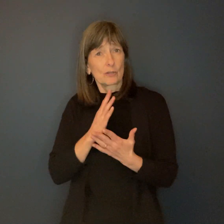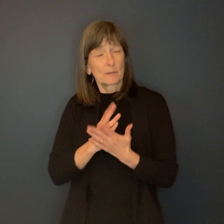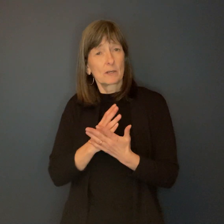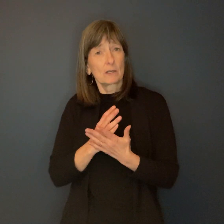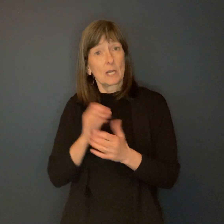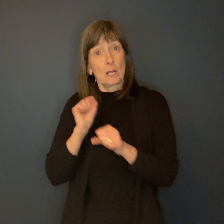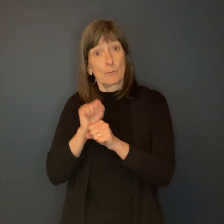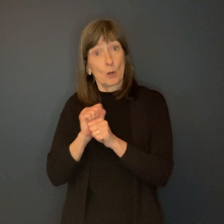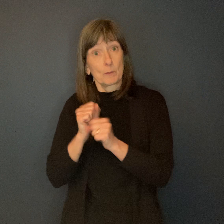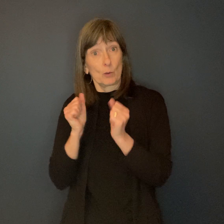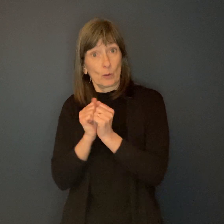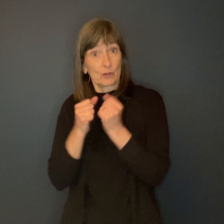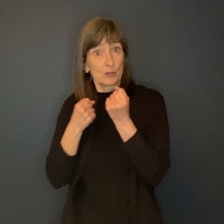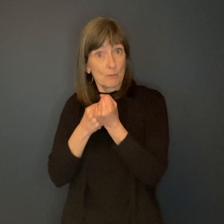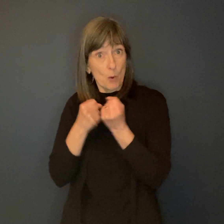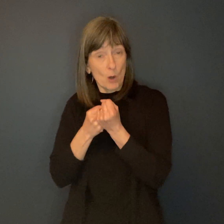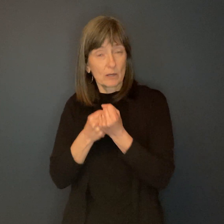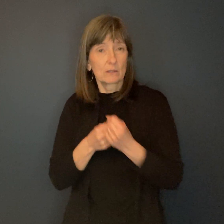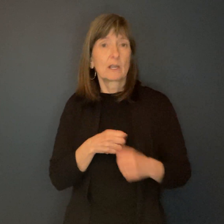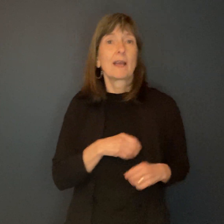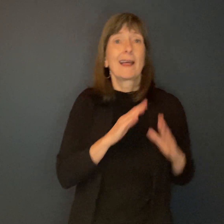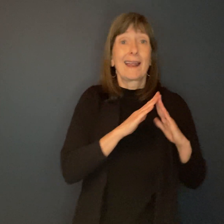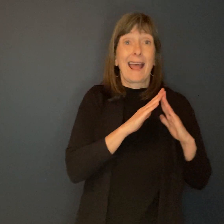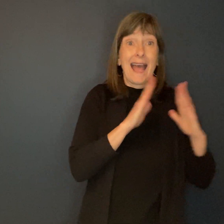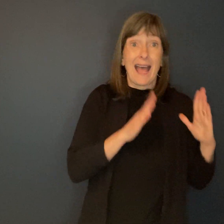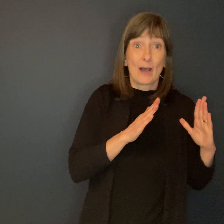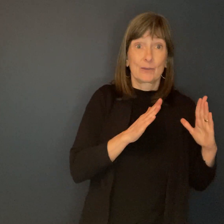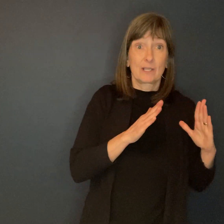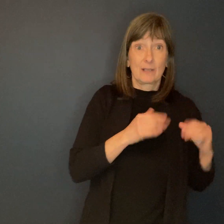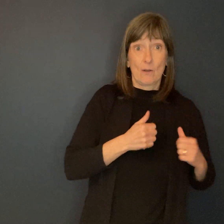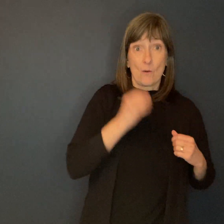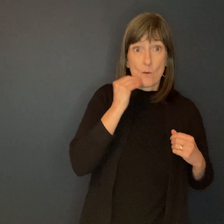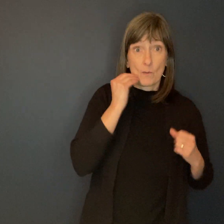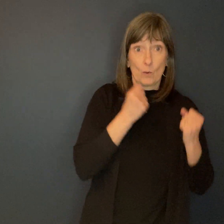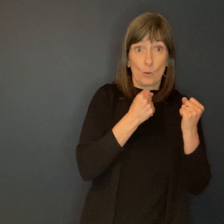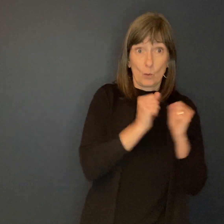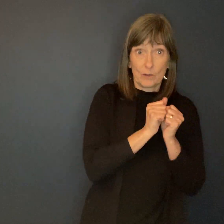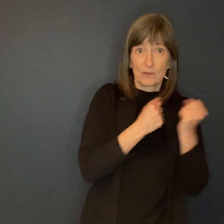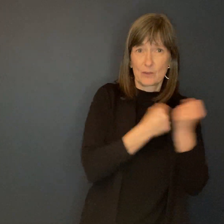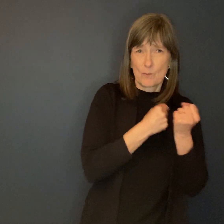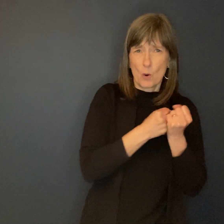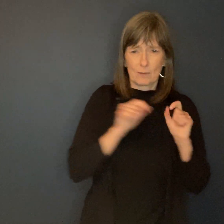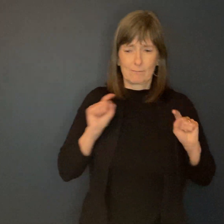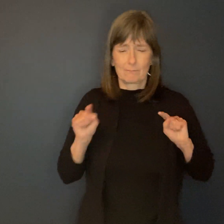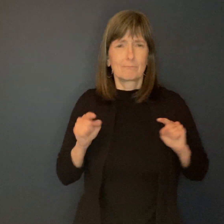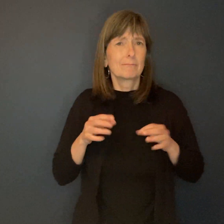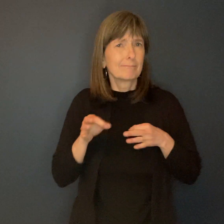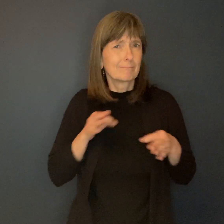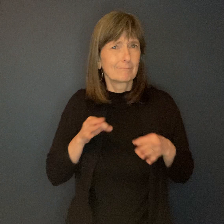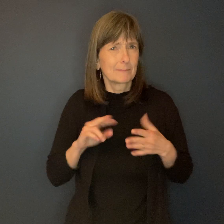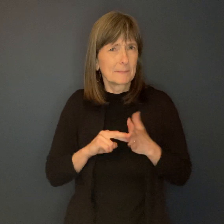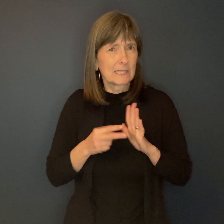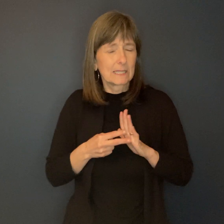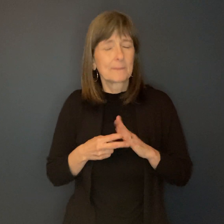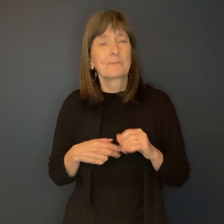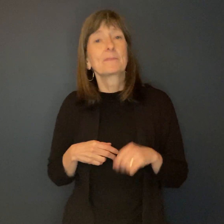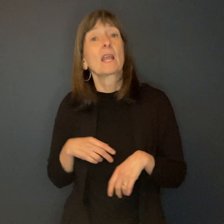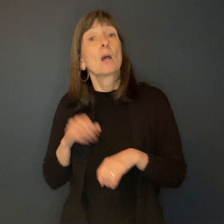housing. Sure. In terms of supported employment, some people are not able to